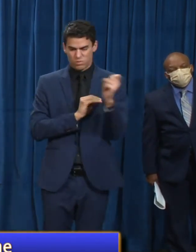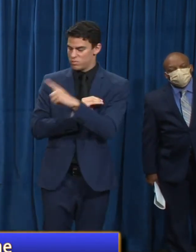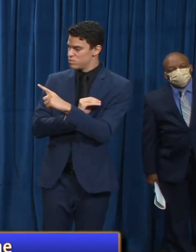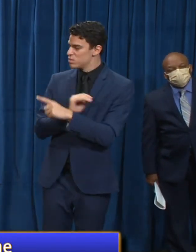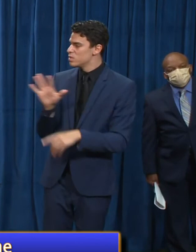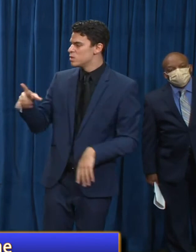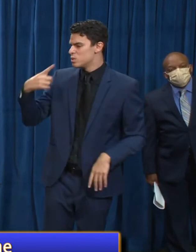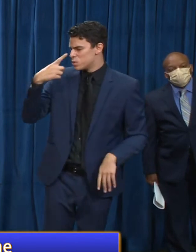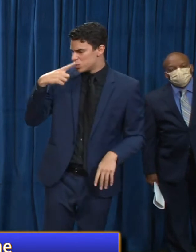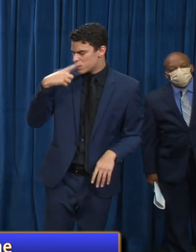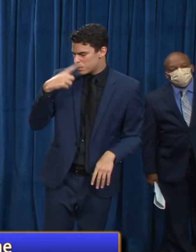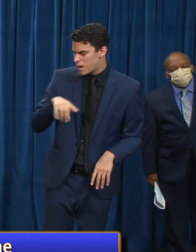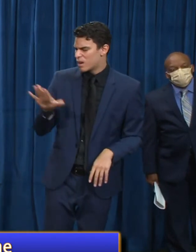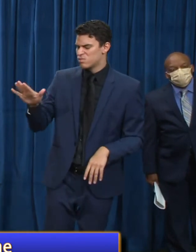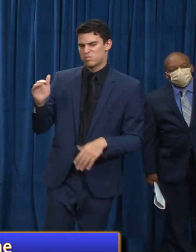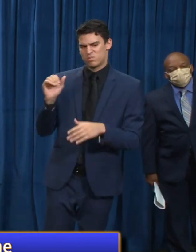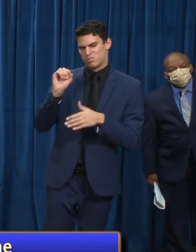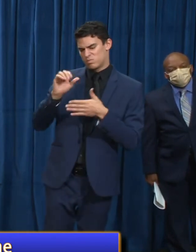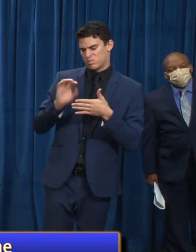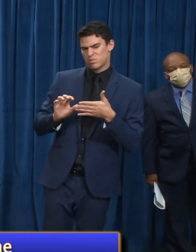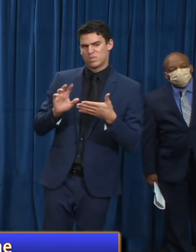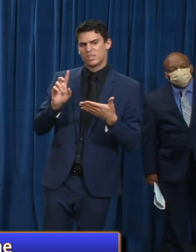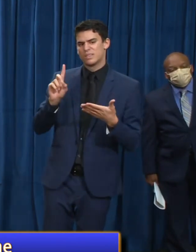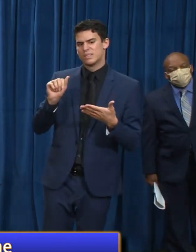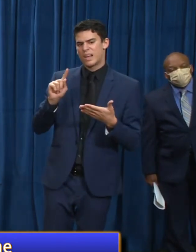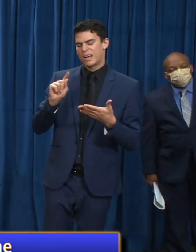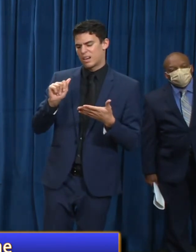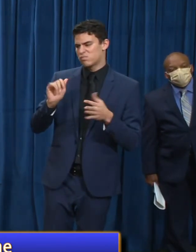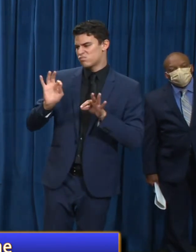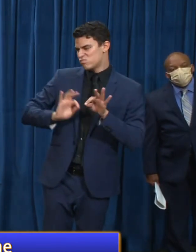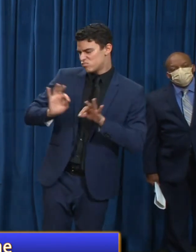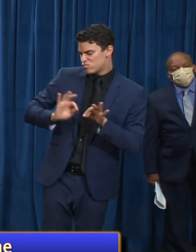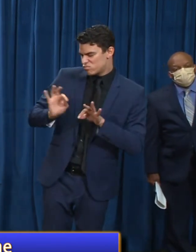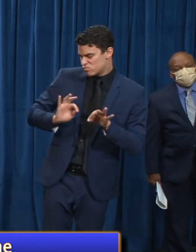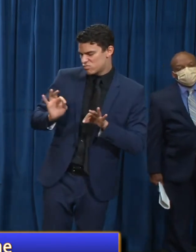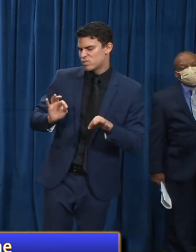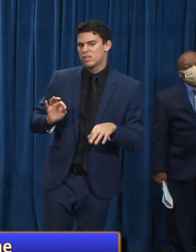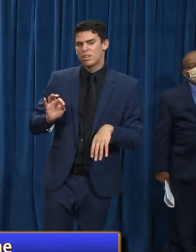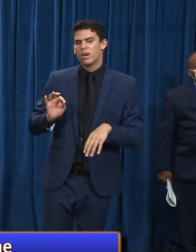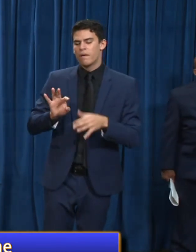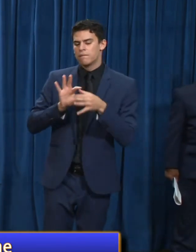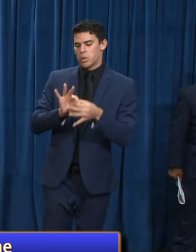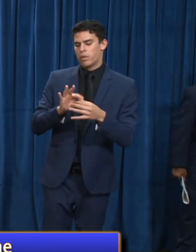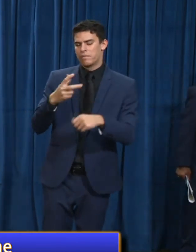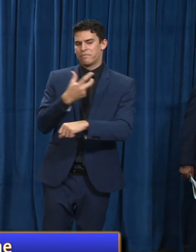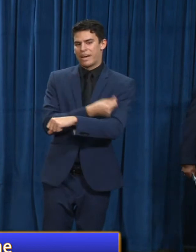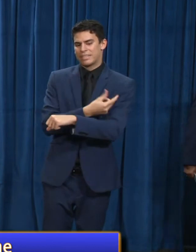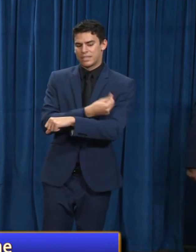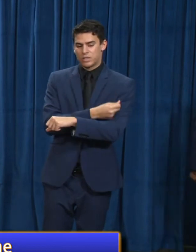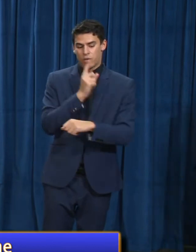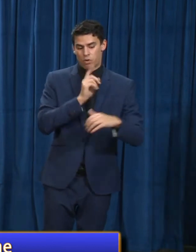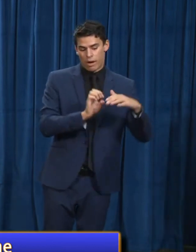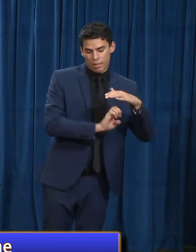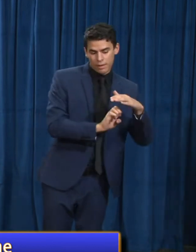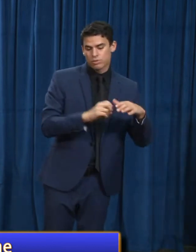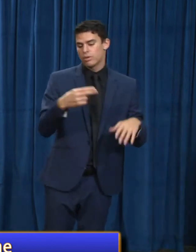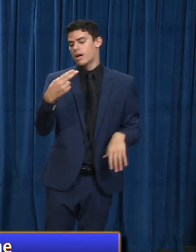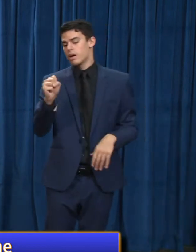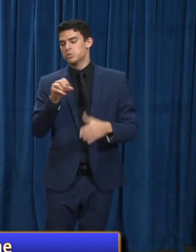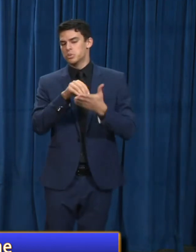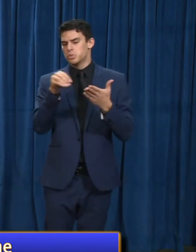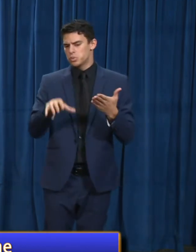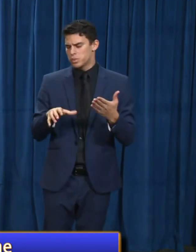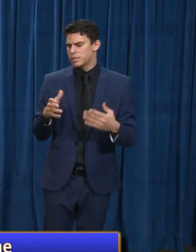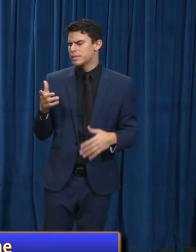start by repeating some of the data that you provided about the vaccinations for elementary through high school students, and speak to any conversations